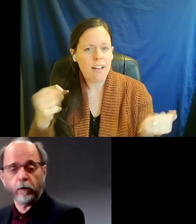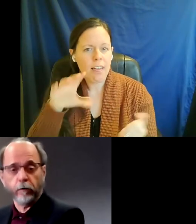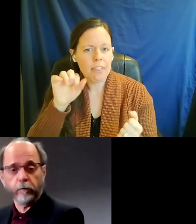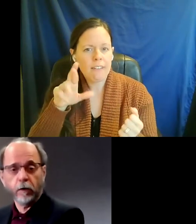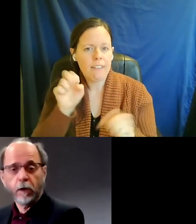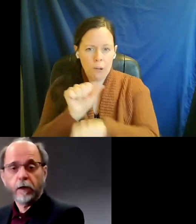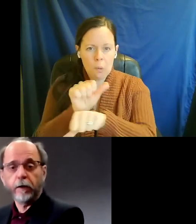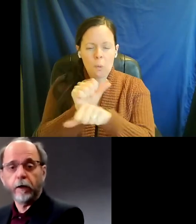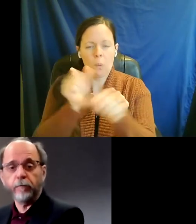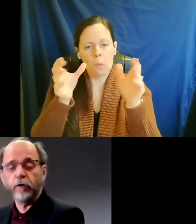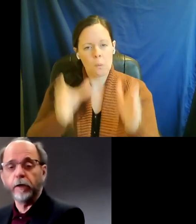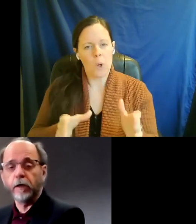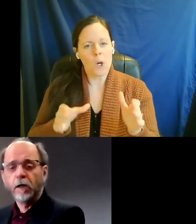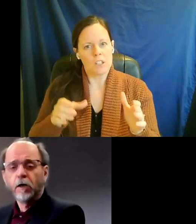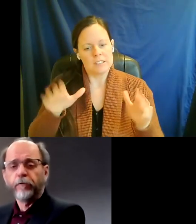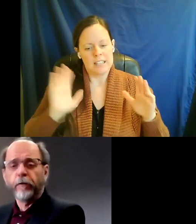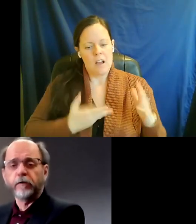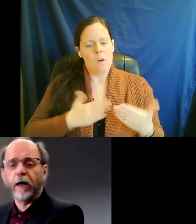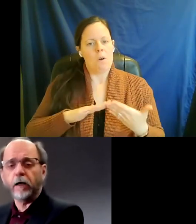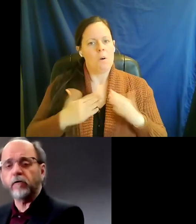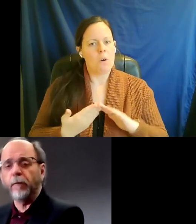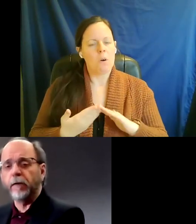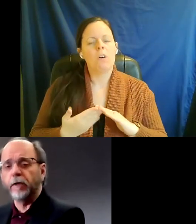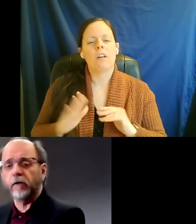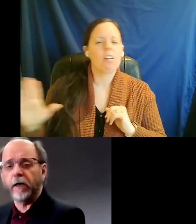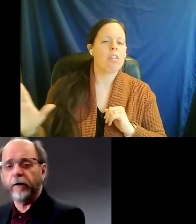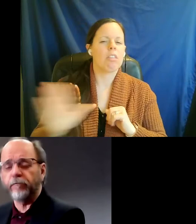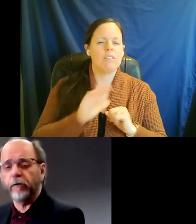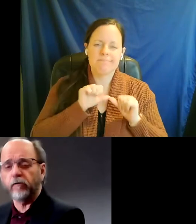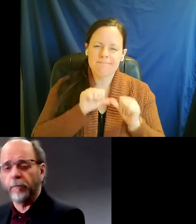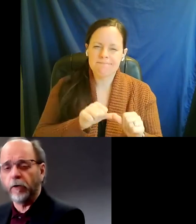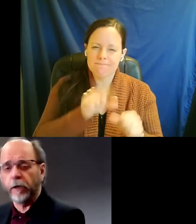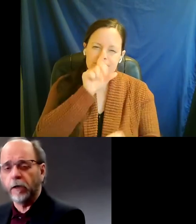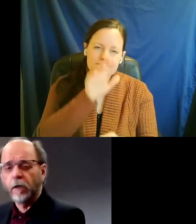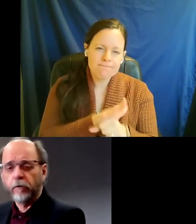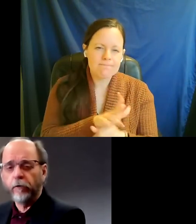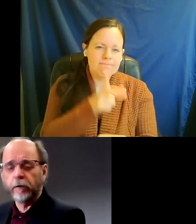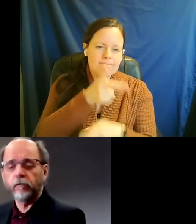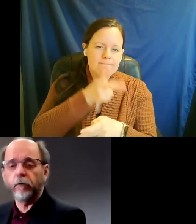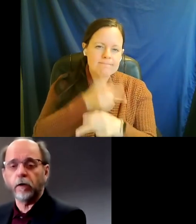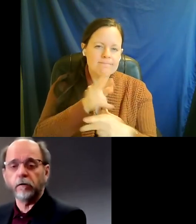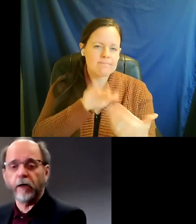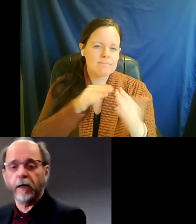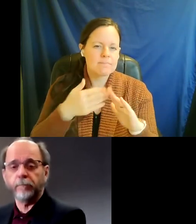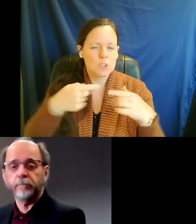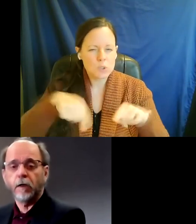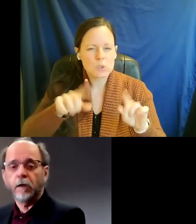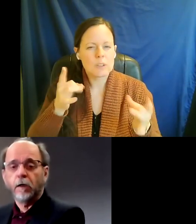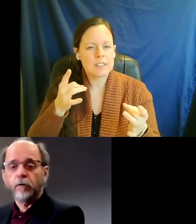healthcare workers in our community for their tireless commitment to caring for this community during this critical